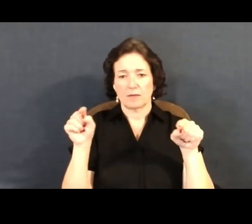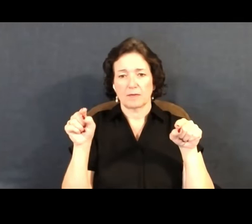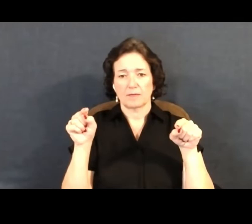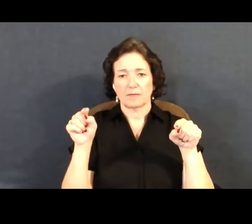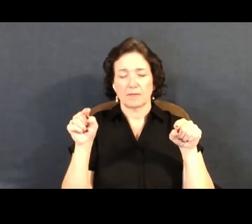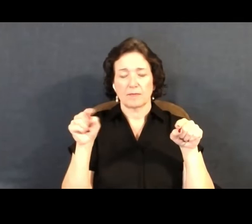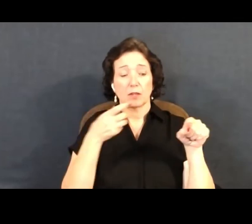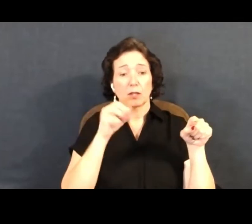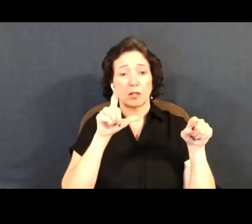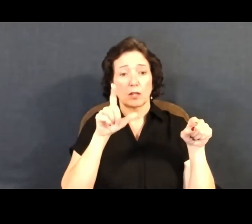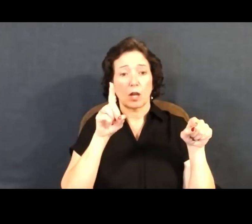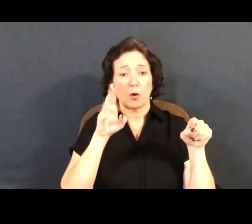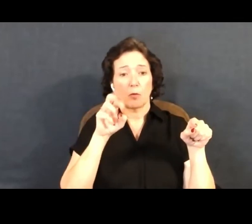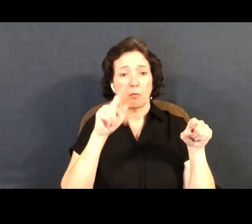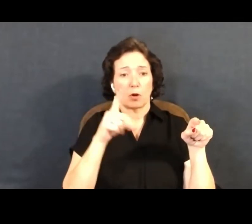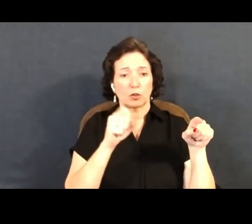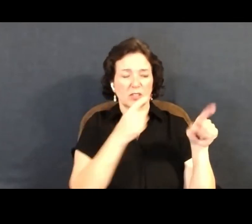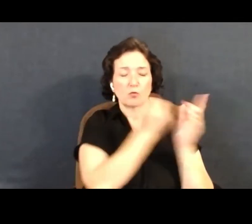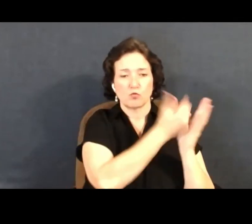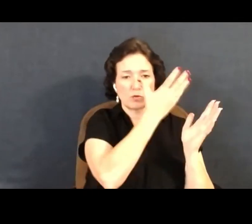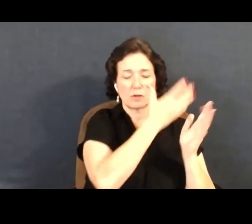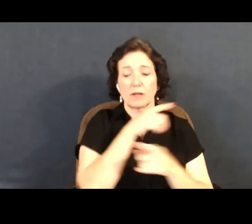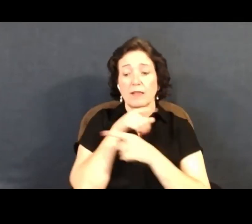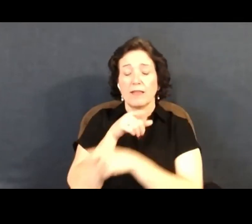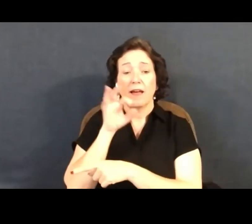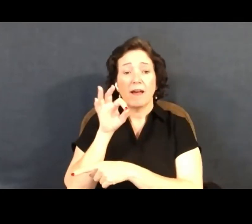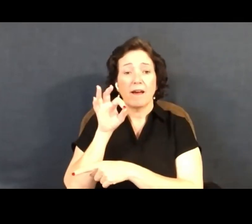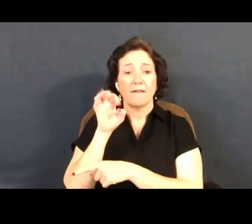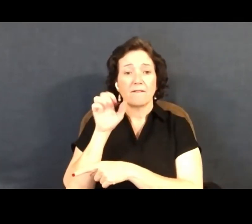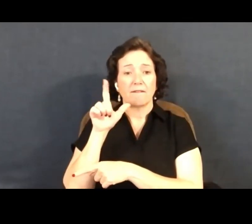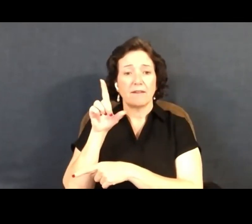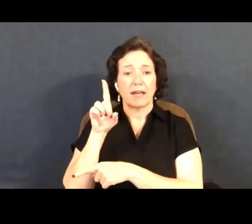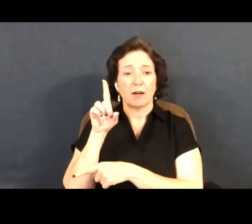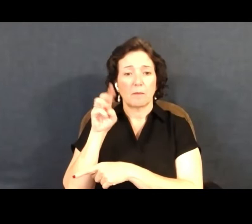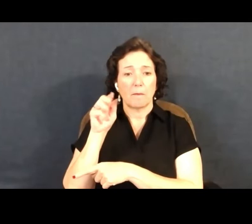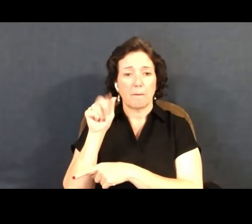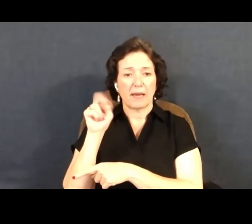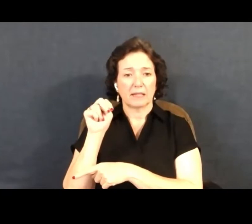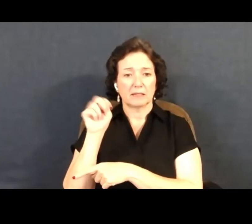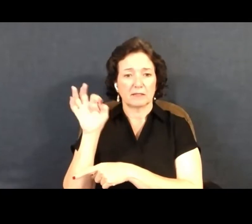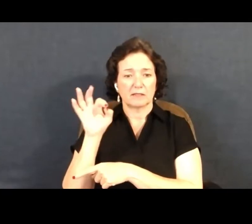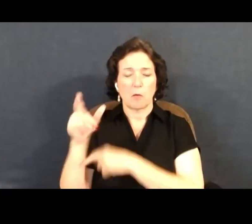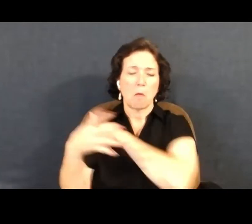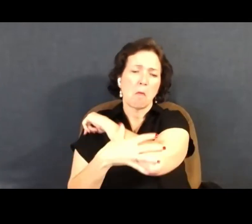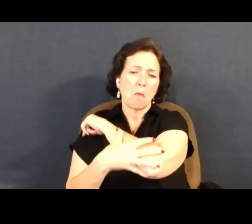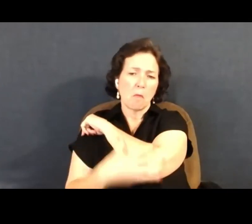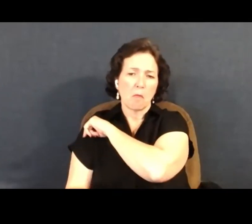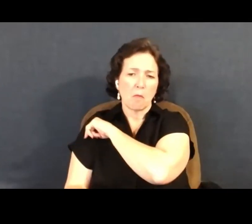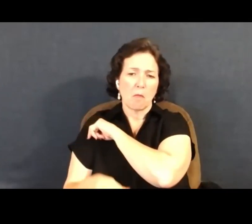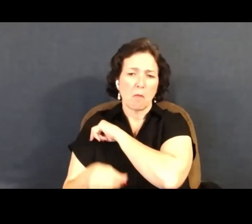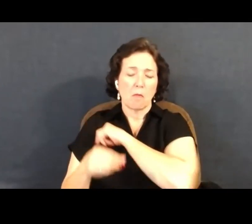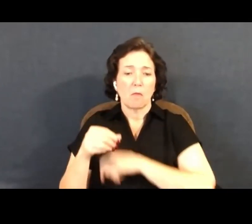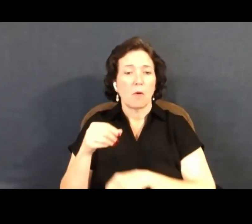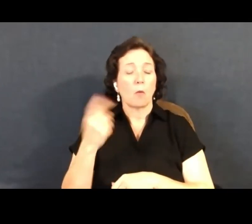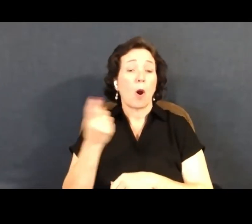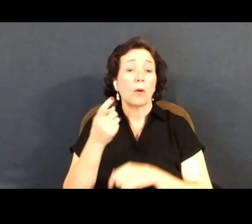rich family, and the Feldmans were poor. They were blow-ins, you understand. We say blow-in if somebody